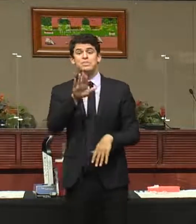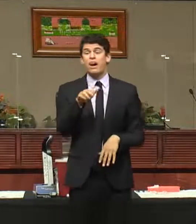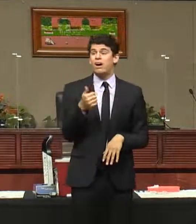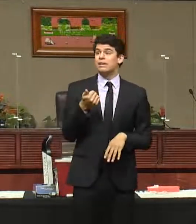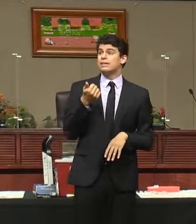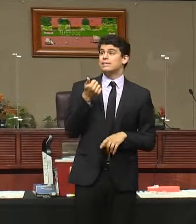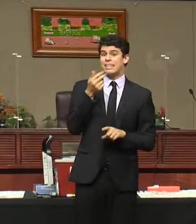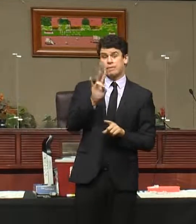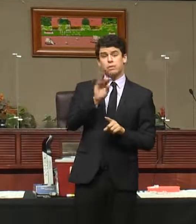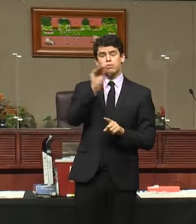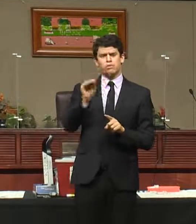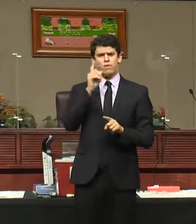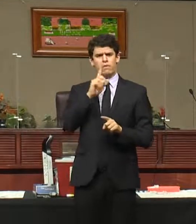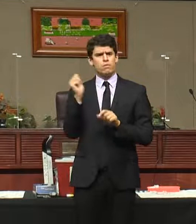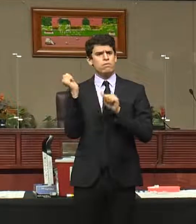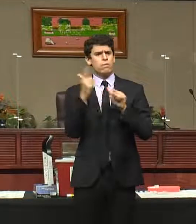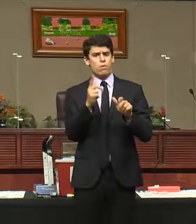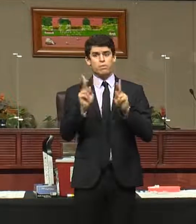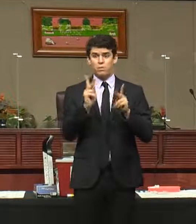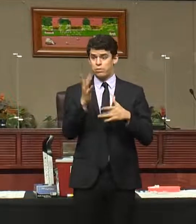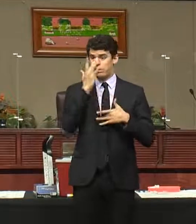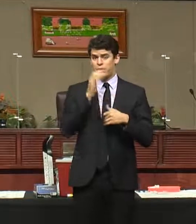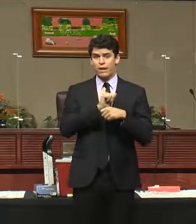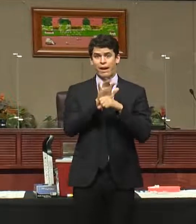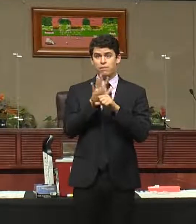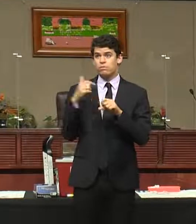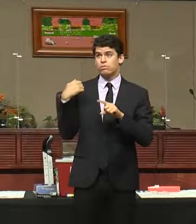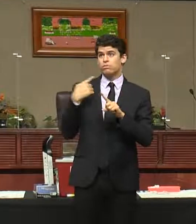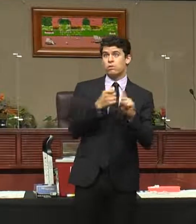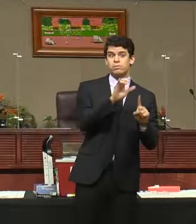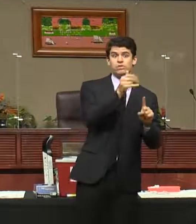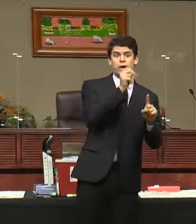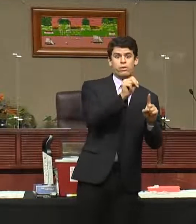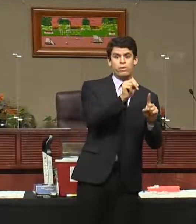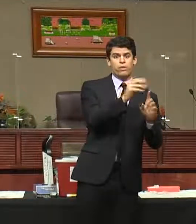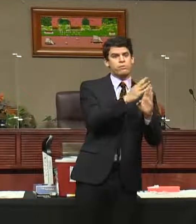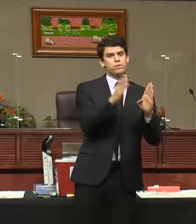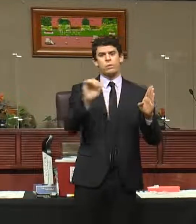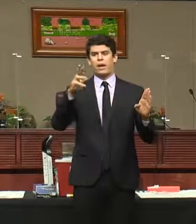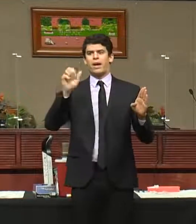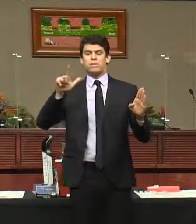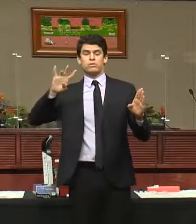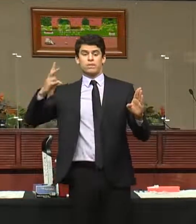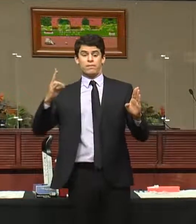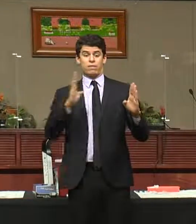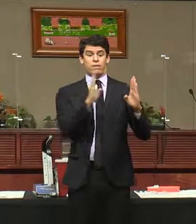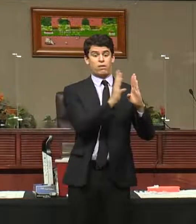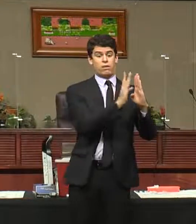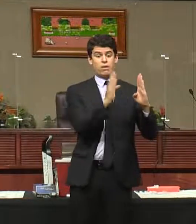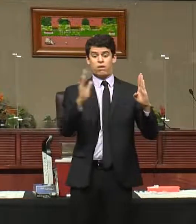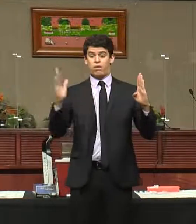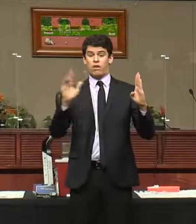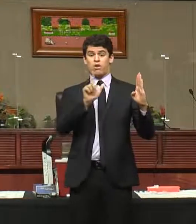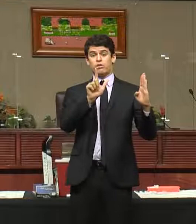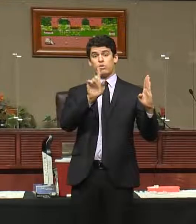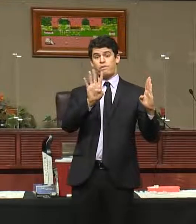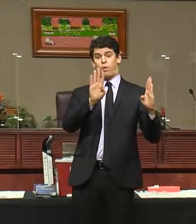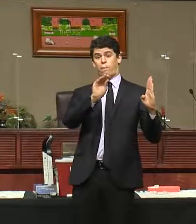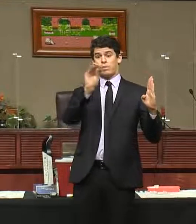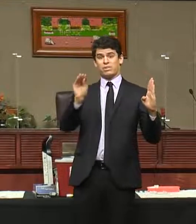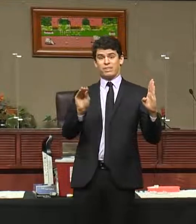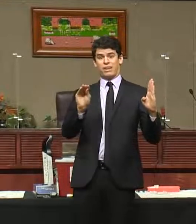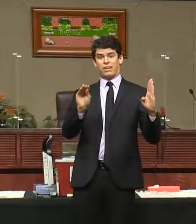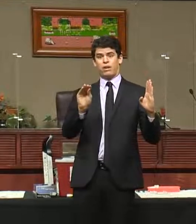cases from January 1st to April 7. But 24% of all those cases in that age group are from the